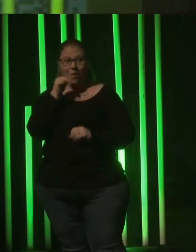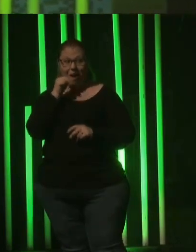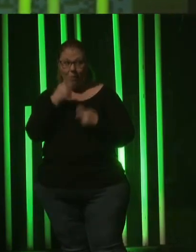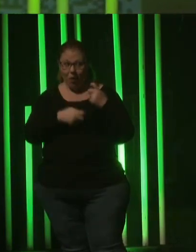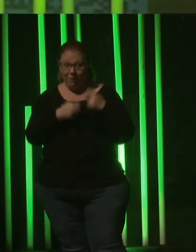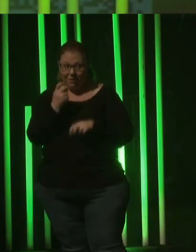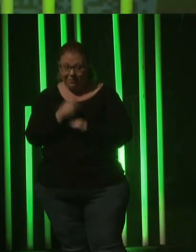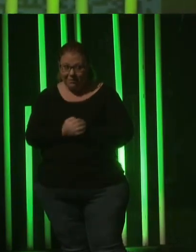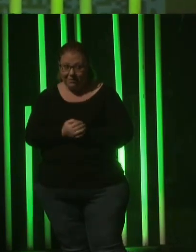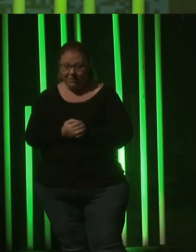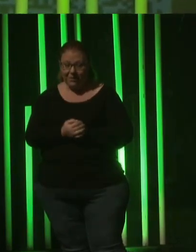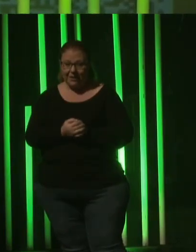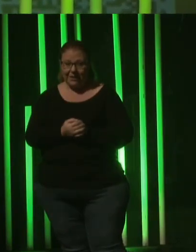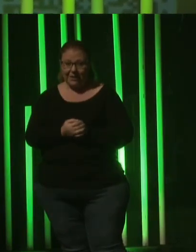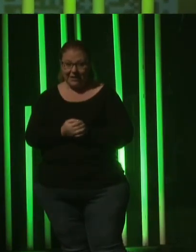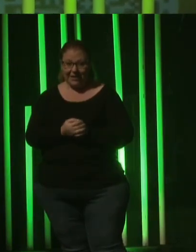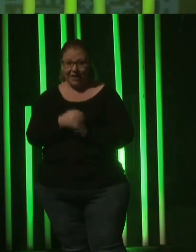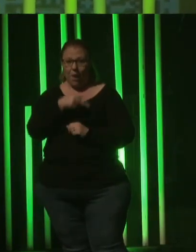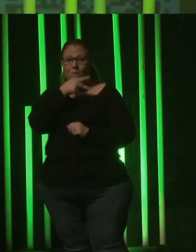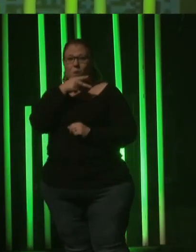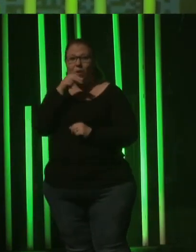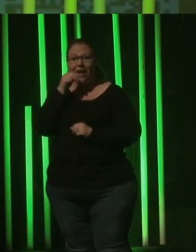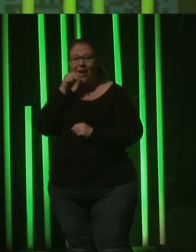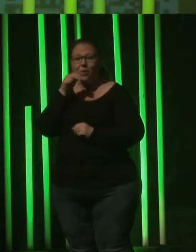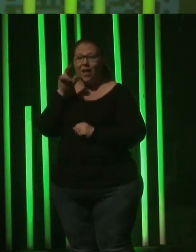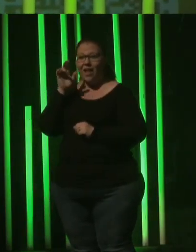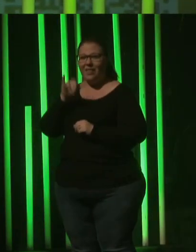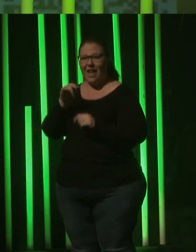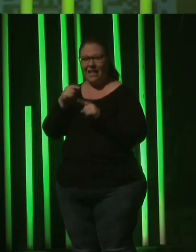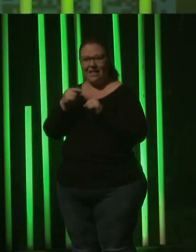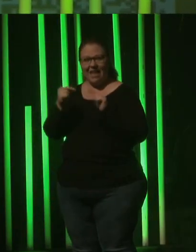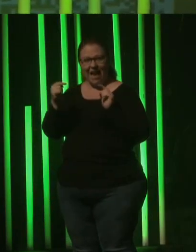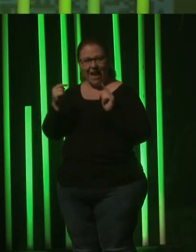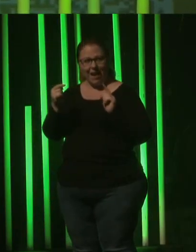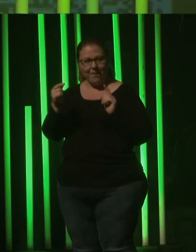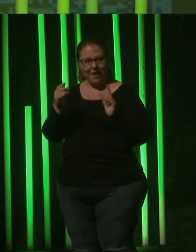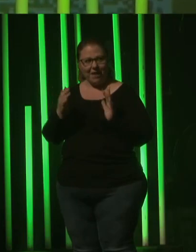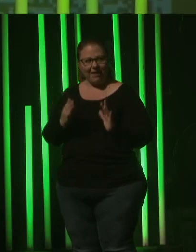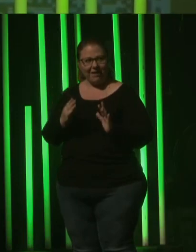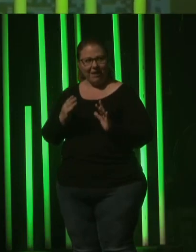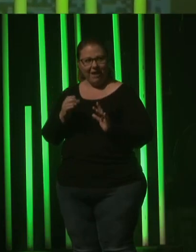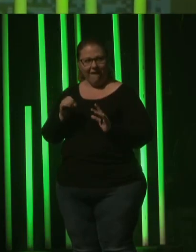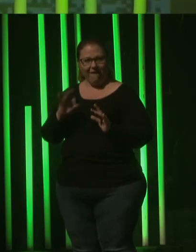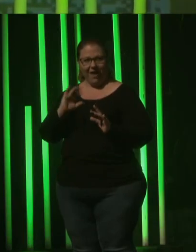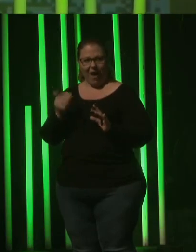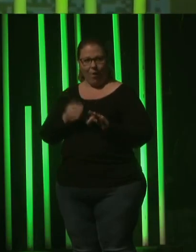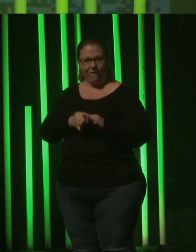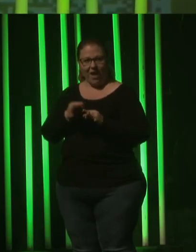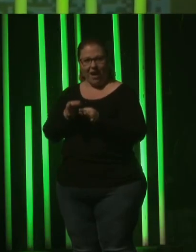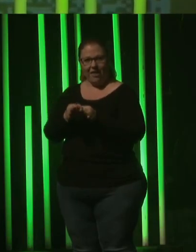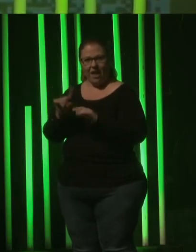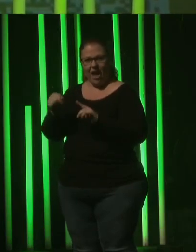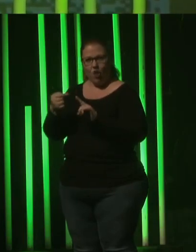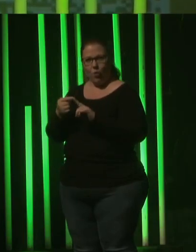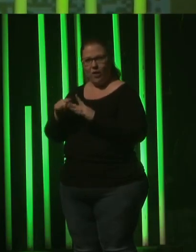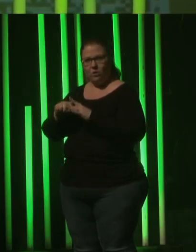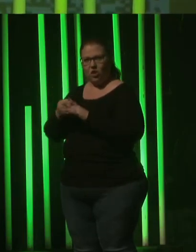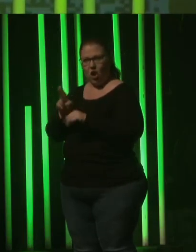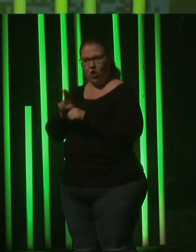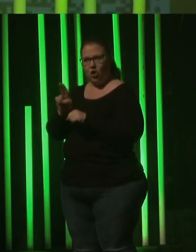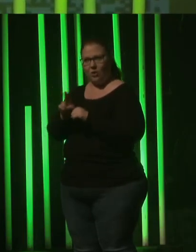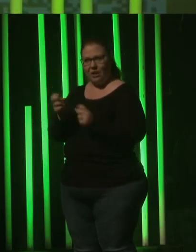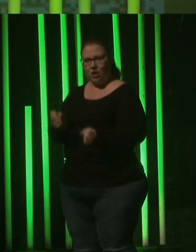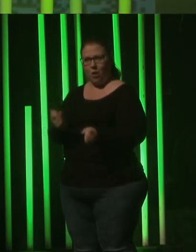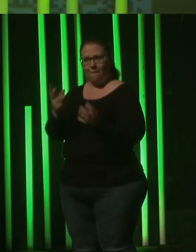problem. See, pronouns are the enemy of our faith. And if when you start using too